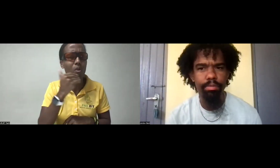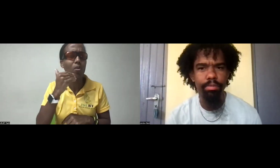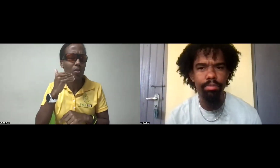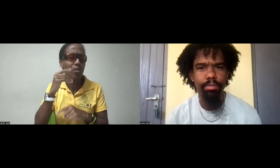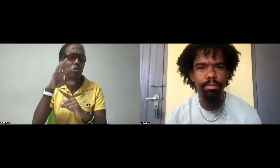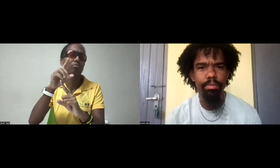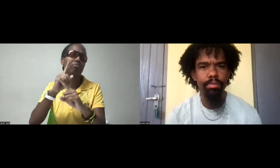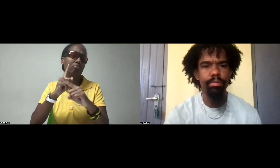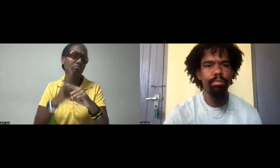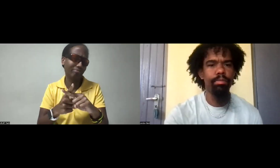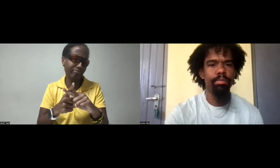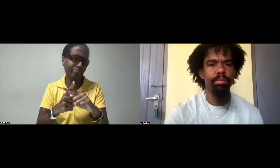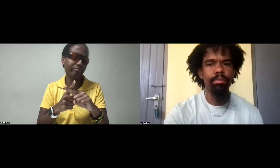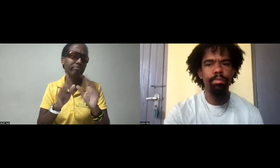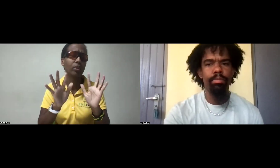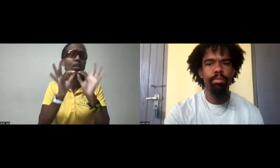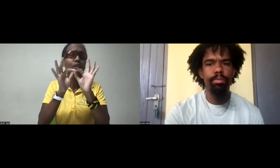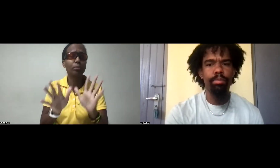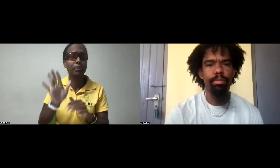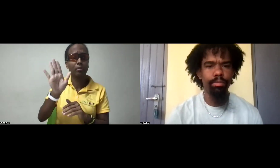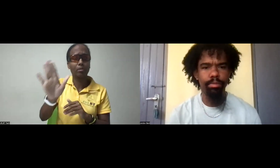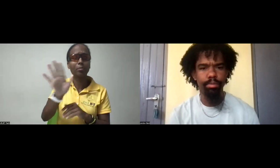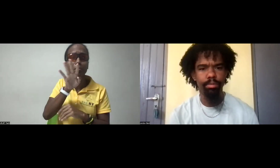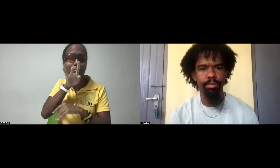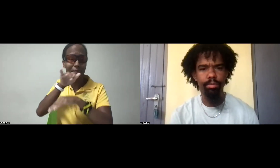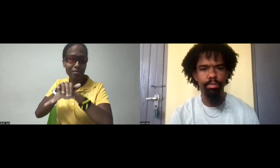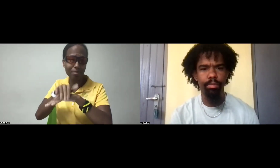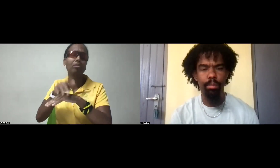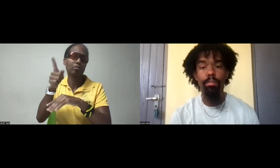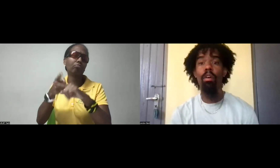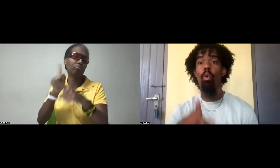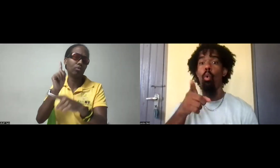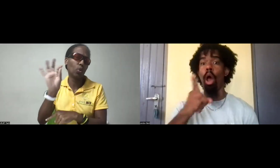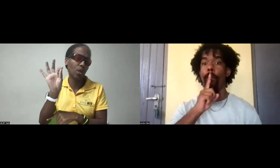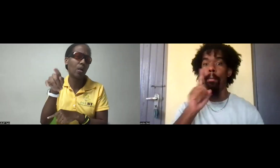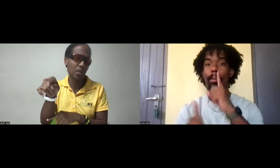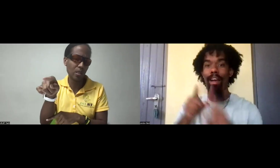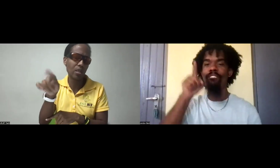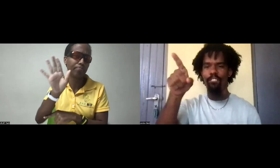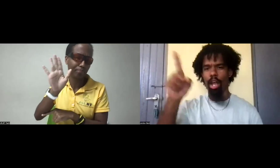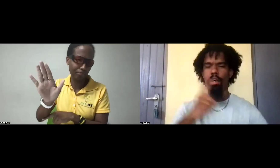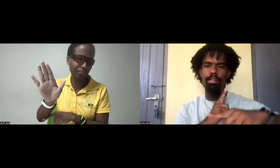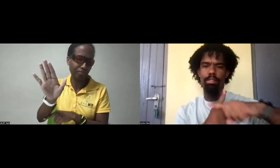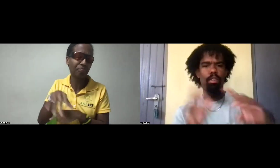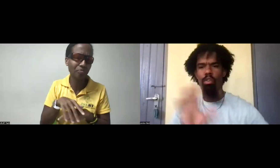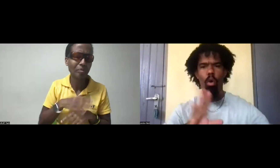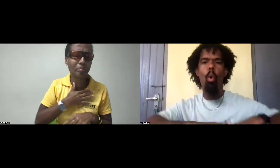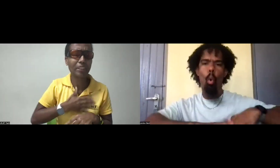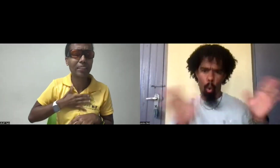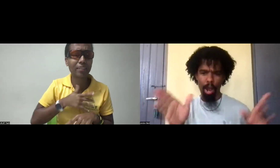Please. Everybody, ensure your microphone is mute, because the interpreter needs to speak,